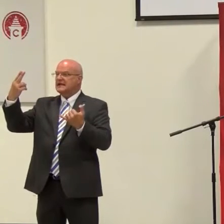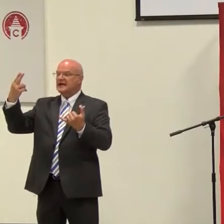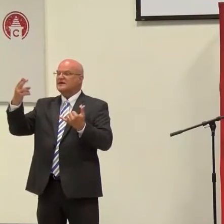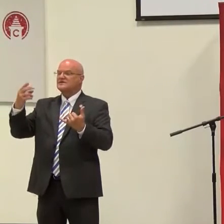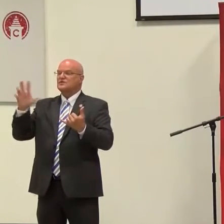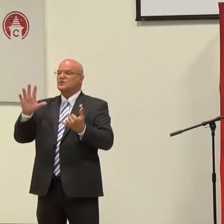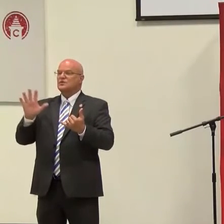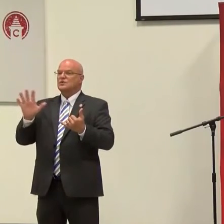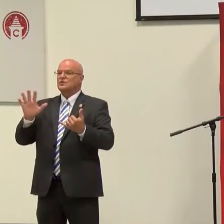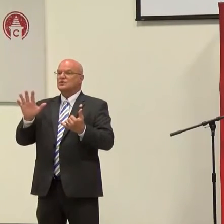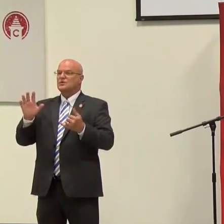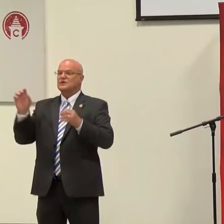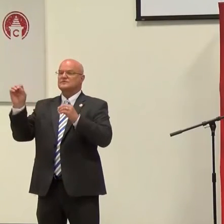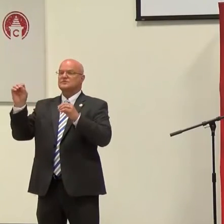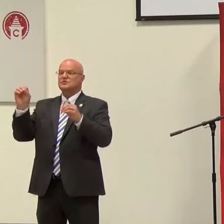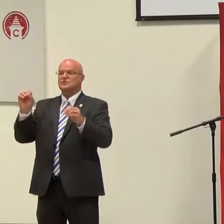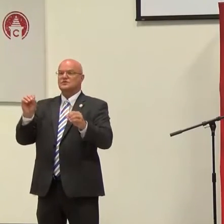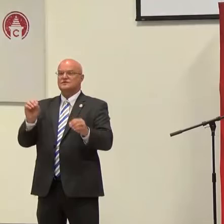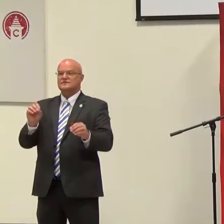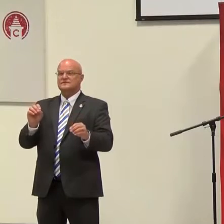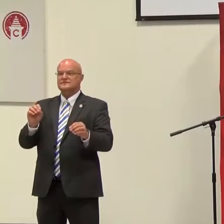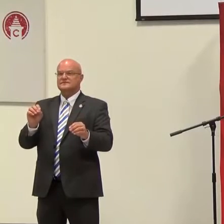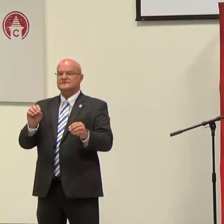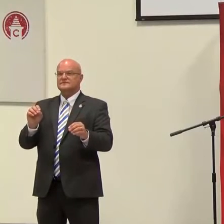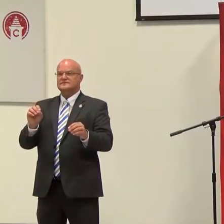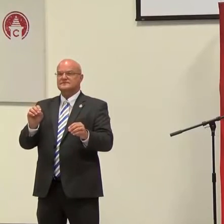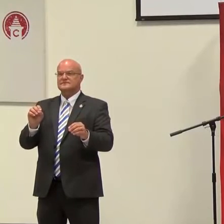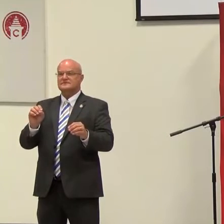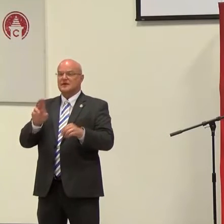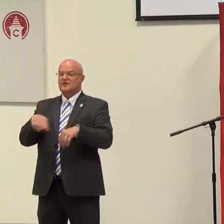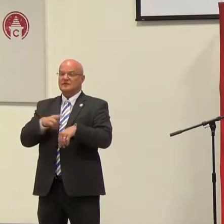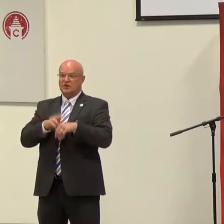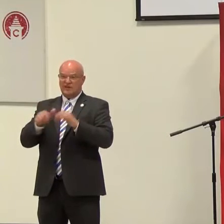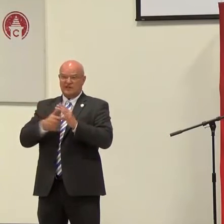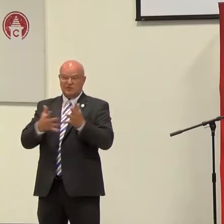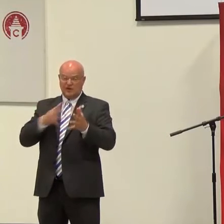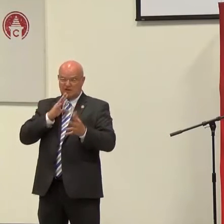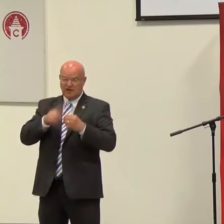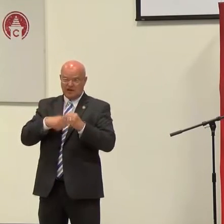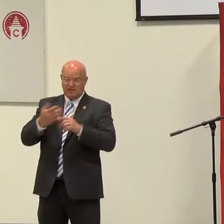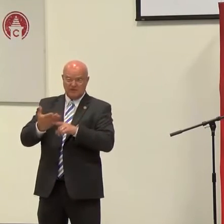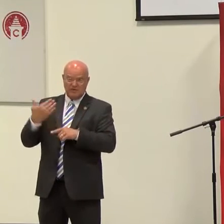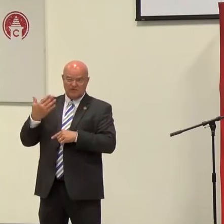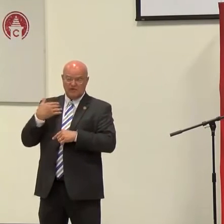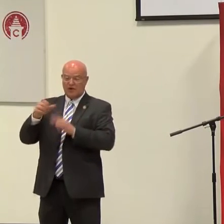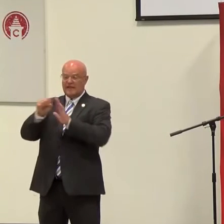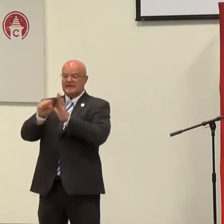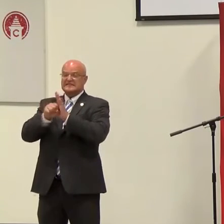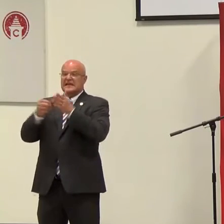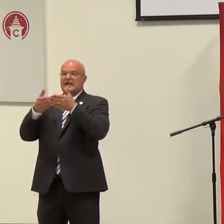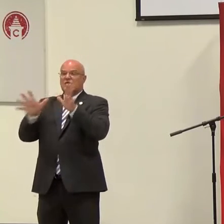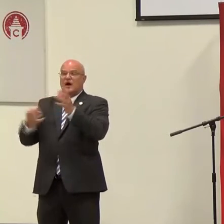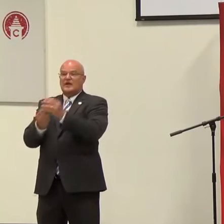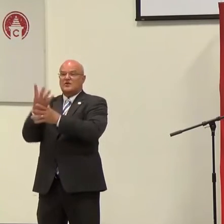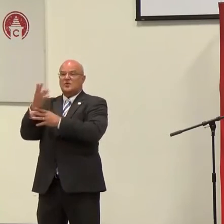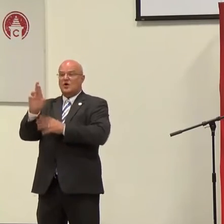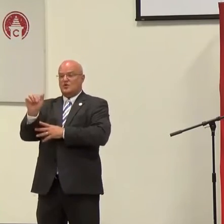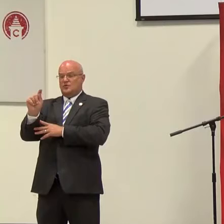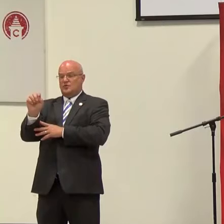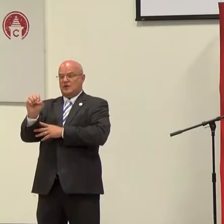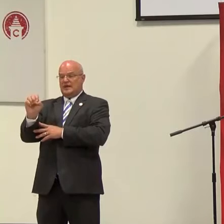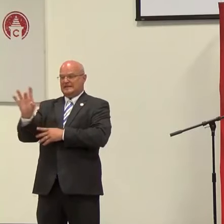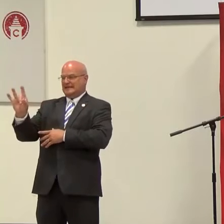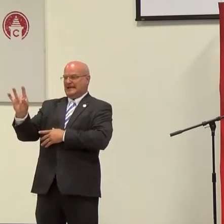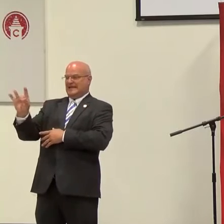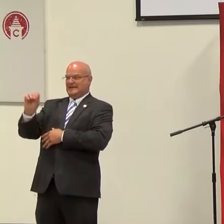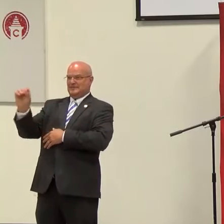it's moved down. And of course, this is what I was talking about before. The statewide growth rate is